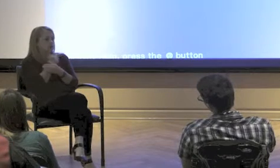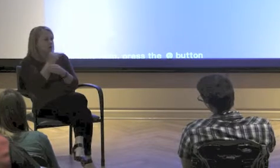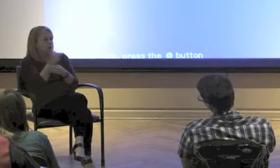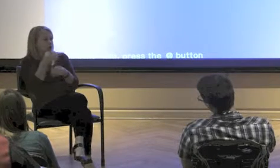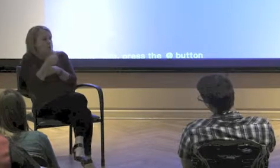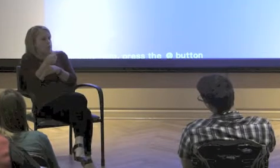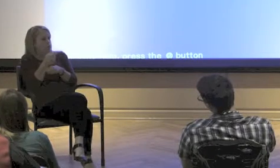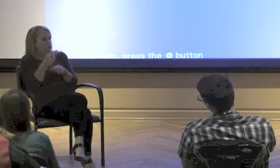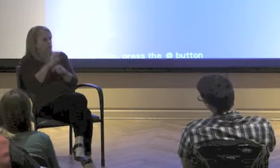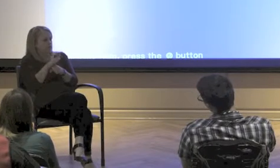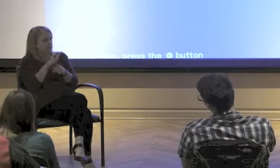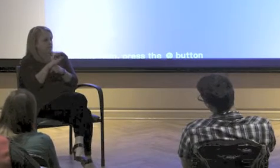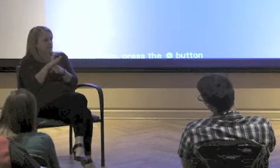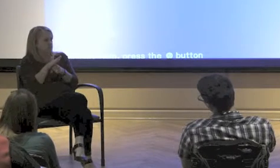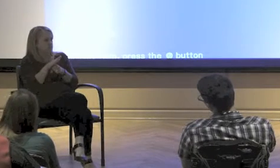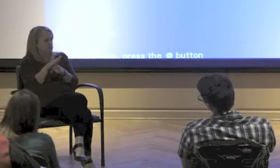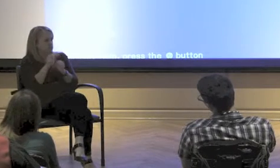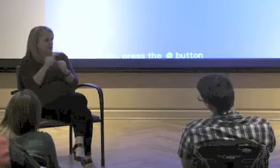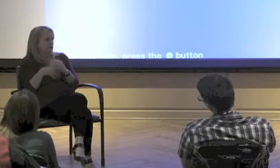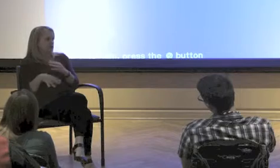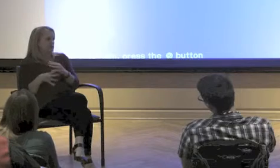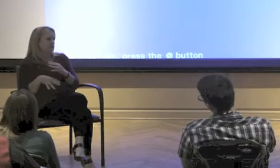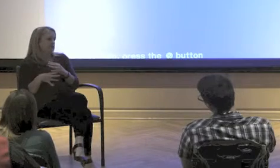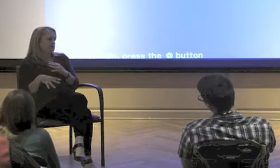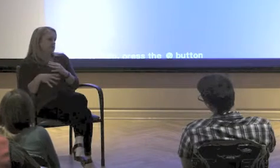keep urine inside the bladder.